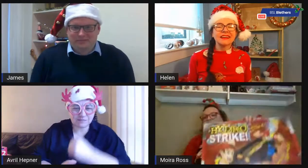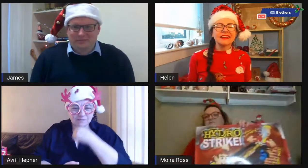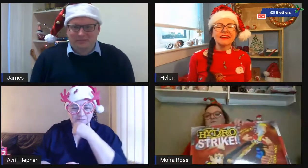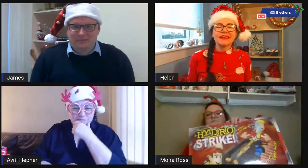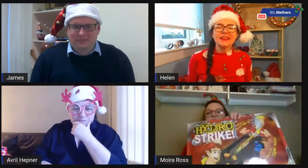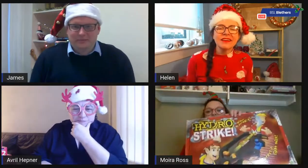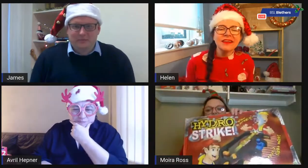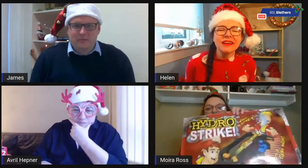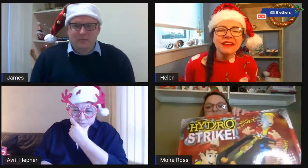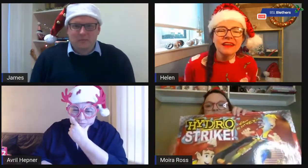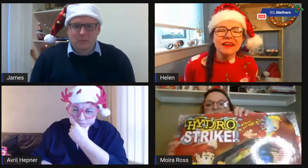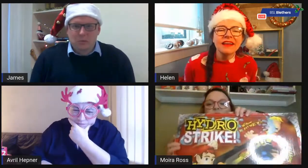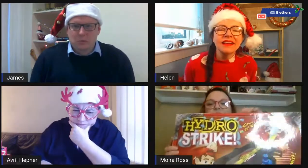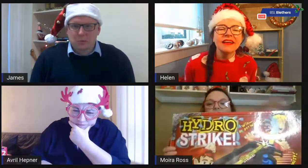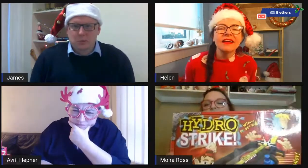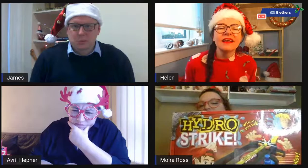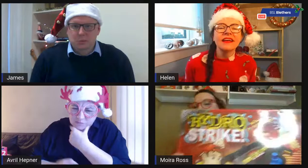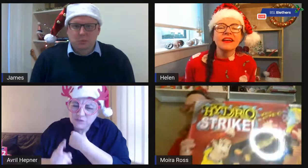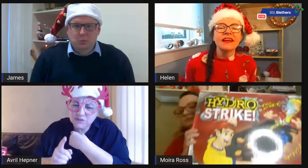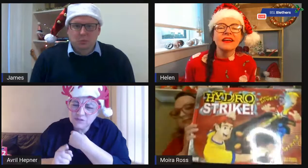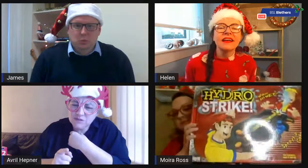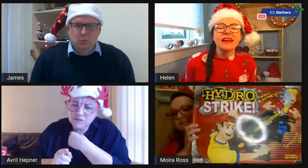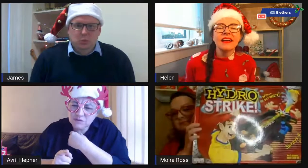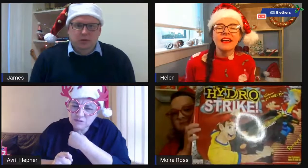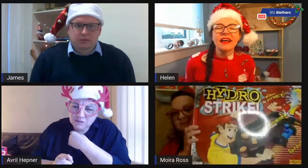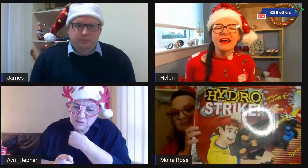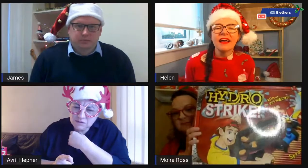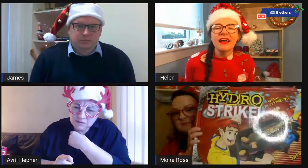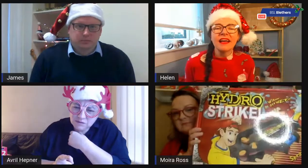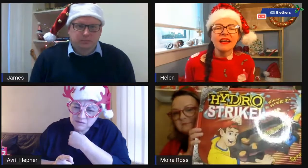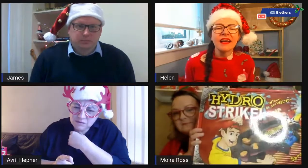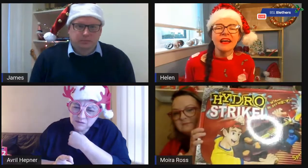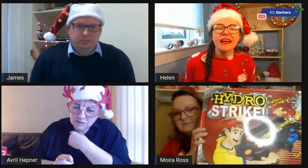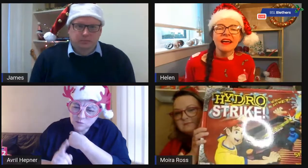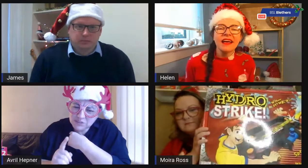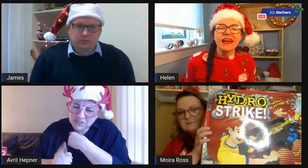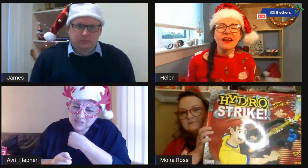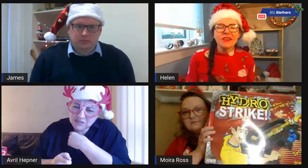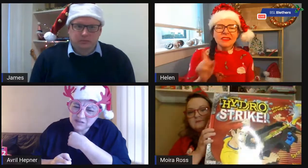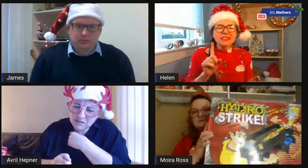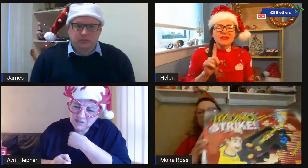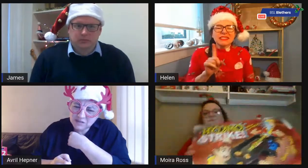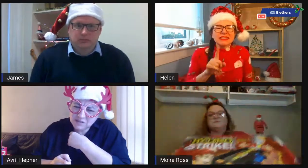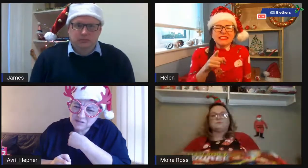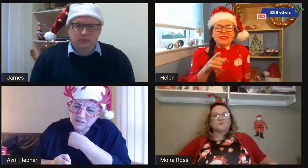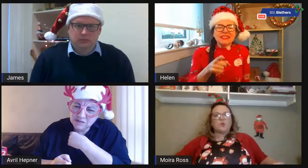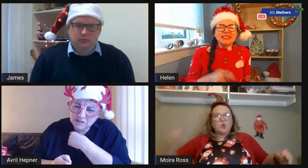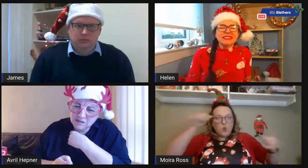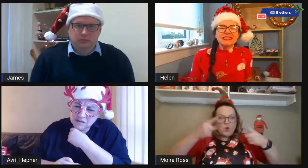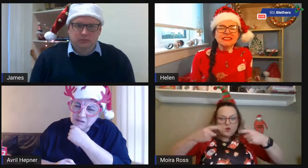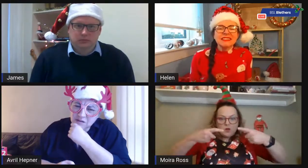And then there's this one. What's this? Oh, What's that? I've never heard of